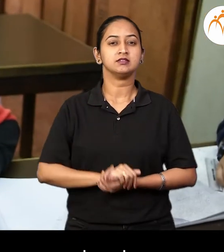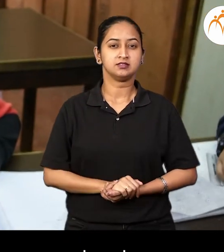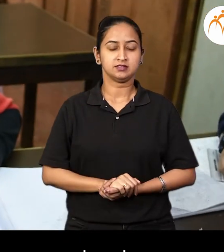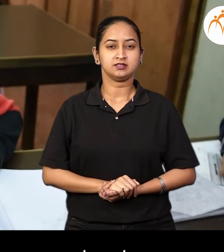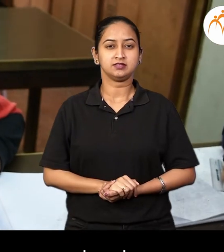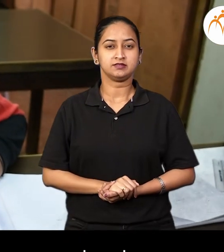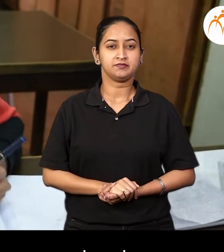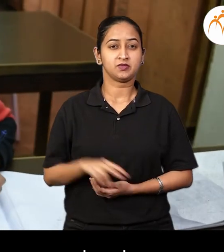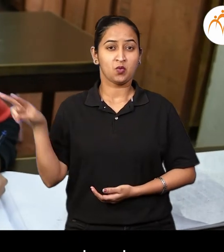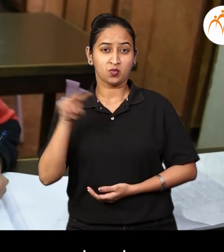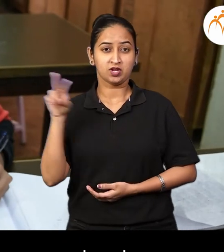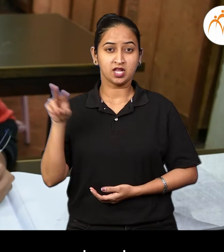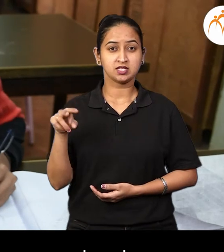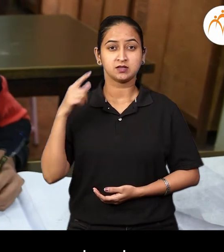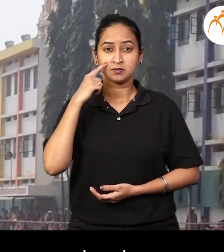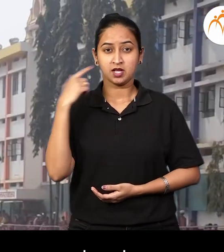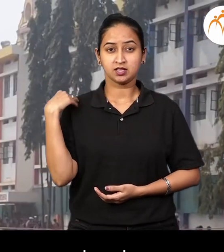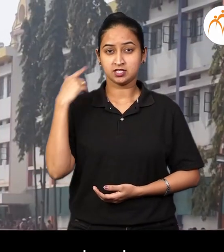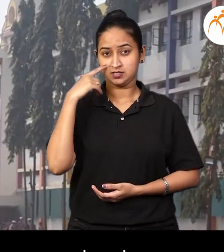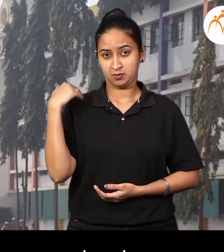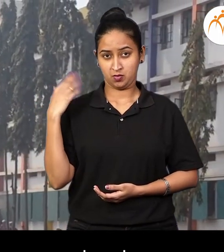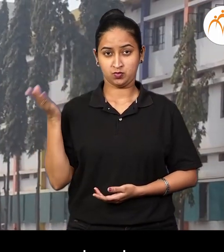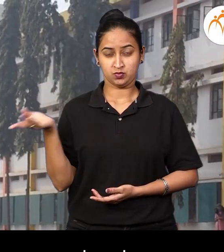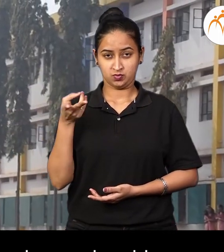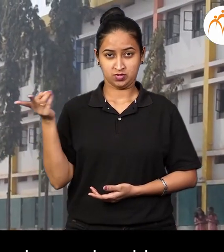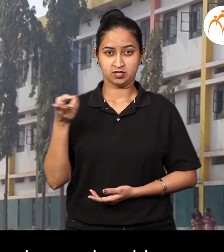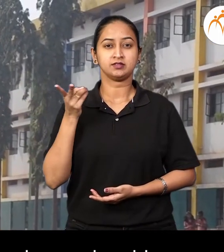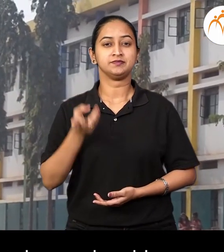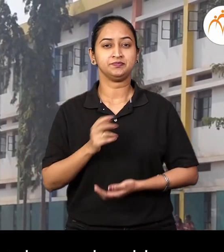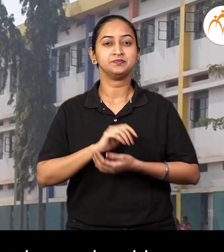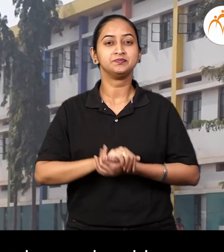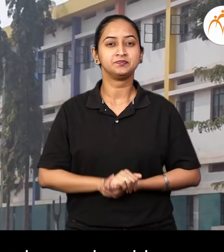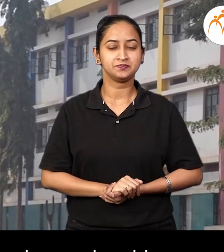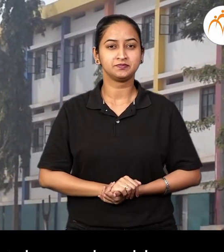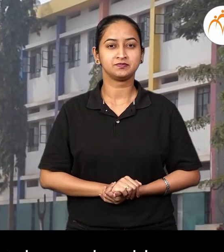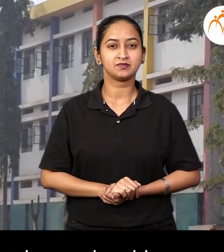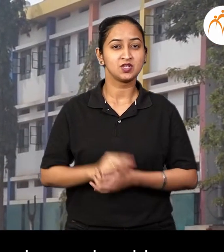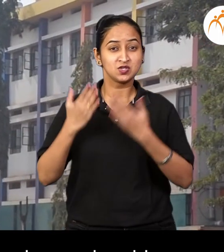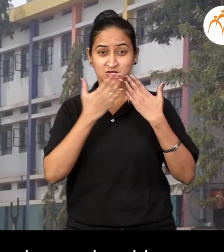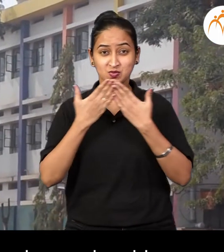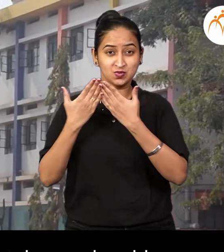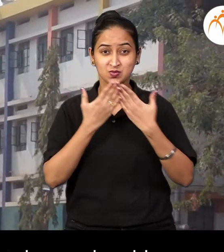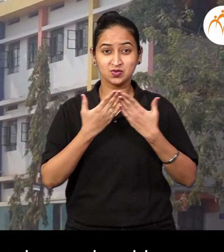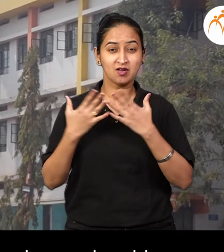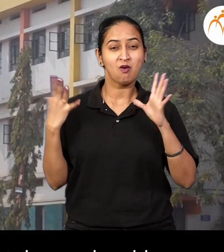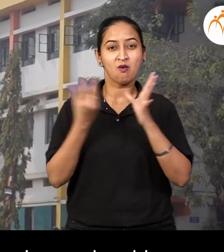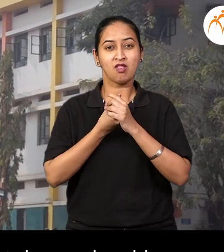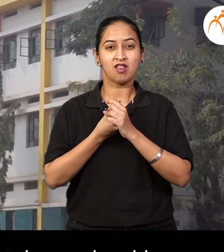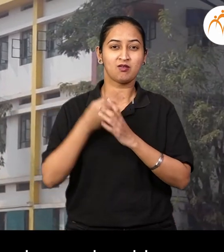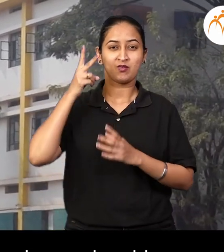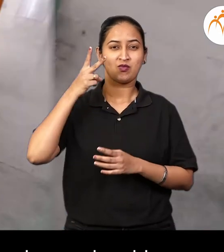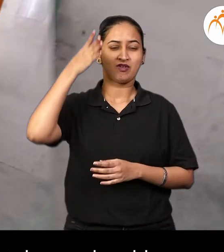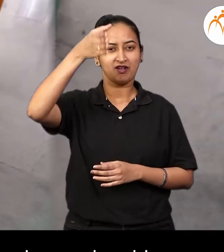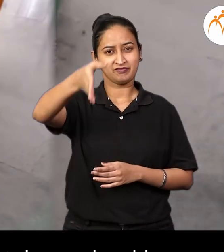go to the same school. Sania and Salim both take